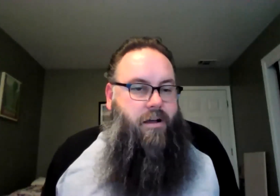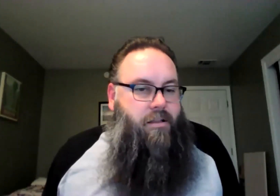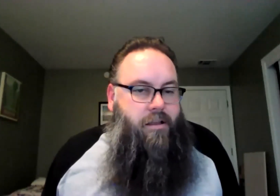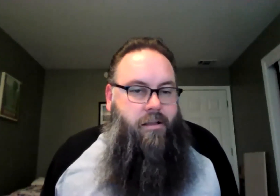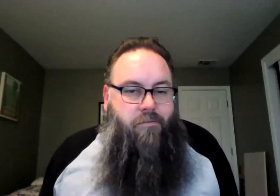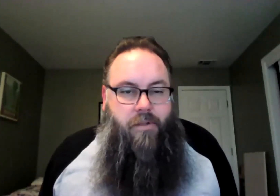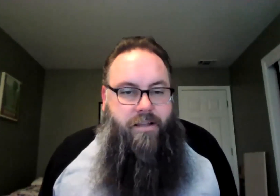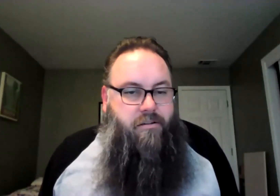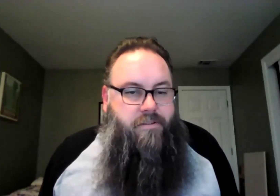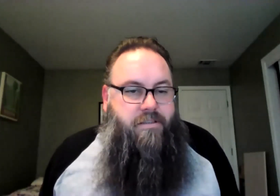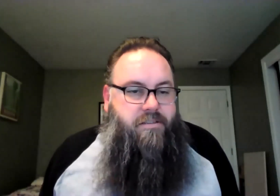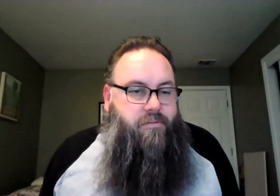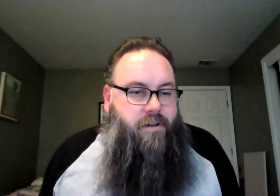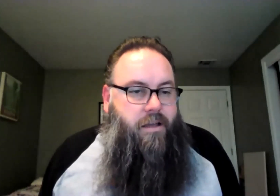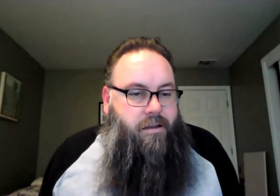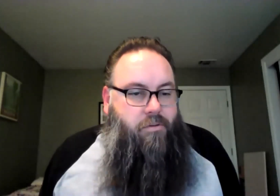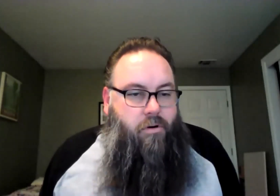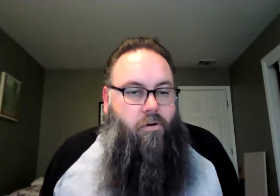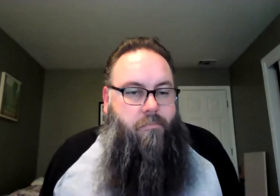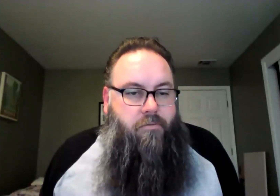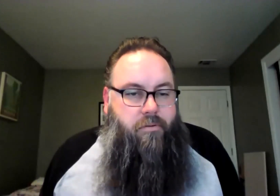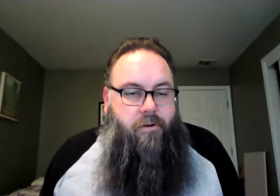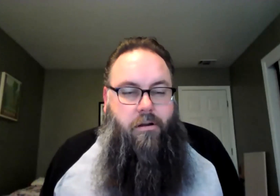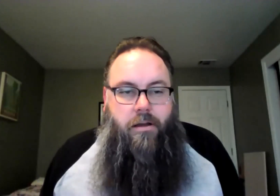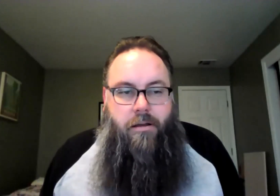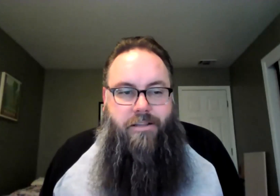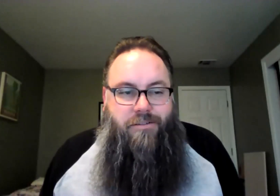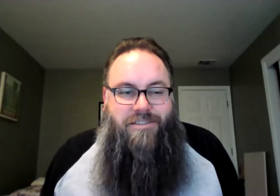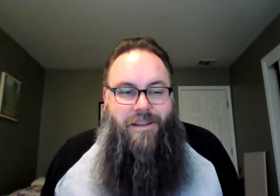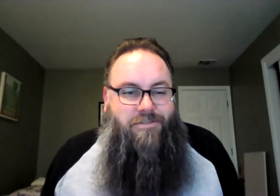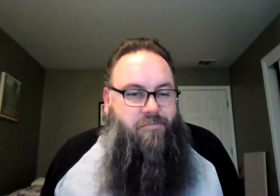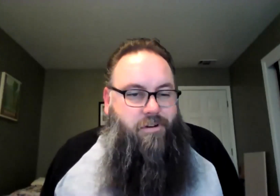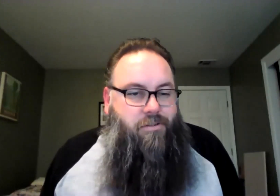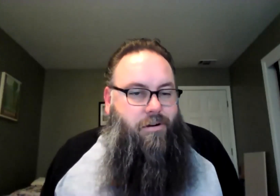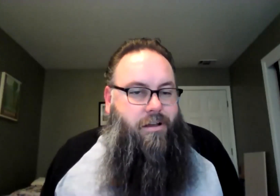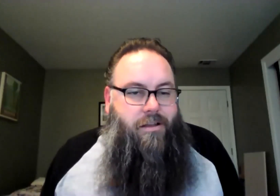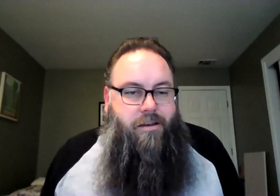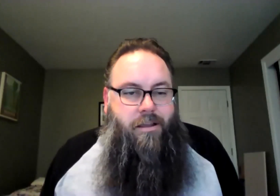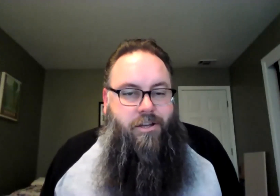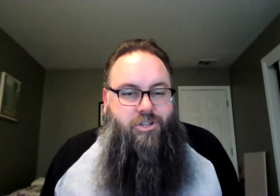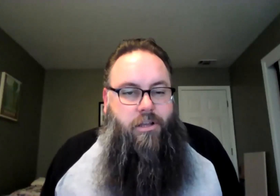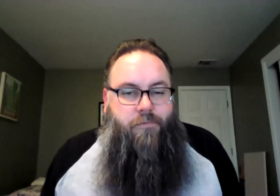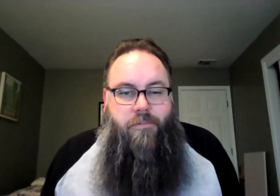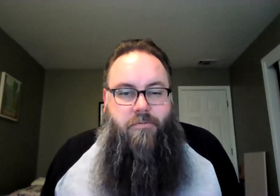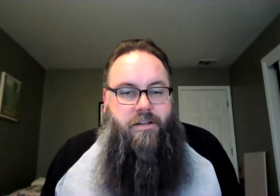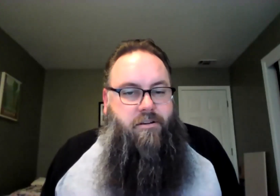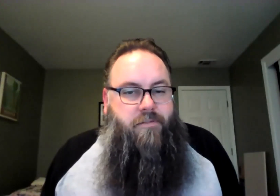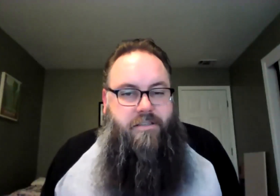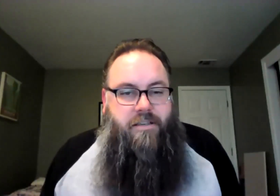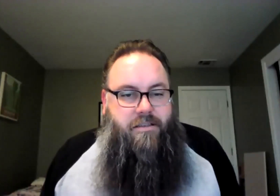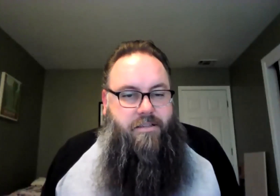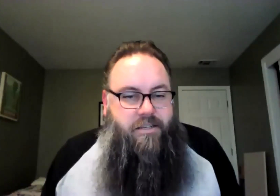as well. From Client Services, we've got Laura Gorham, one of our Client Services Managers. Good morning, Laura. And Shirley from